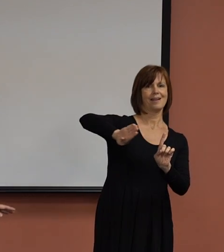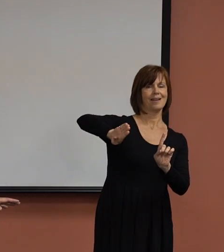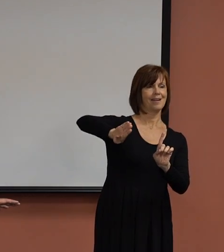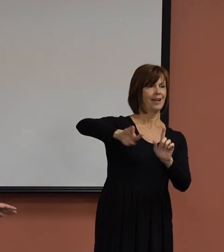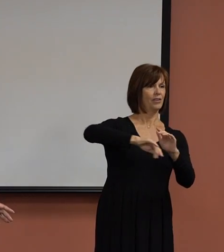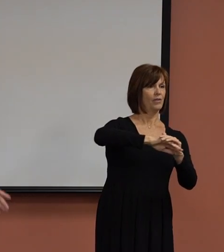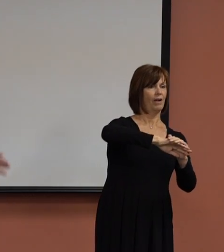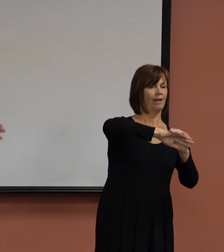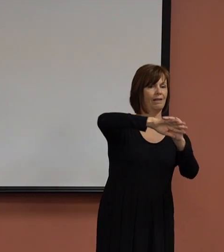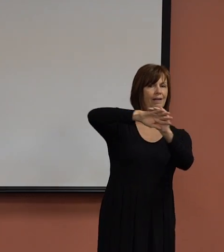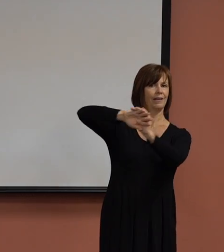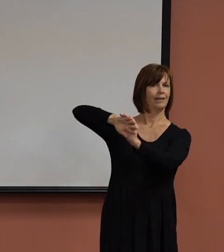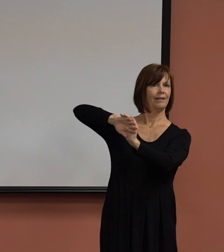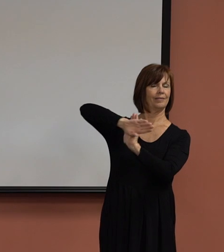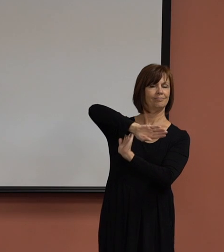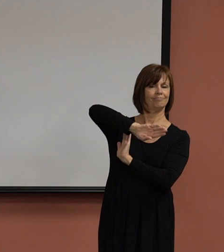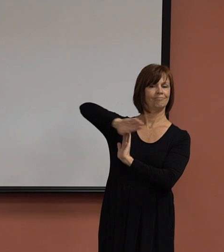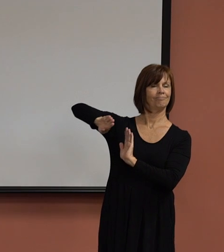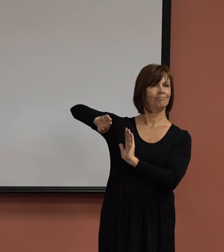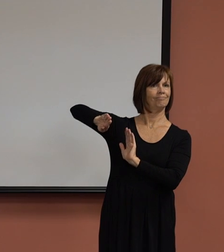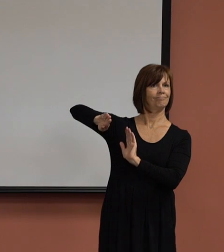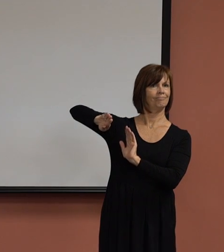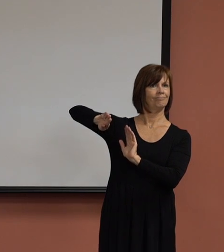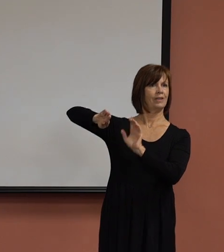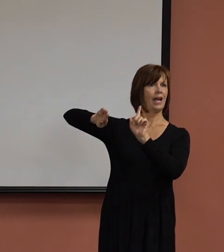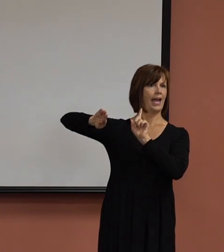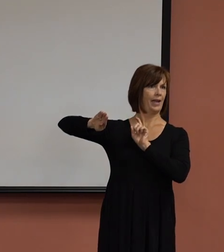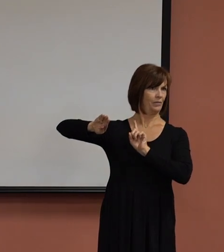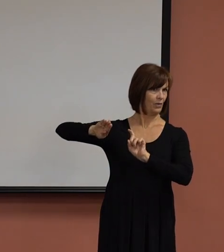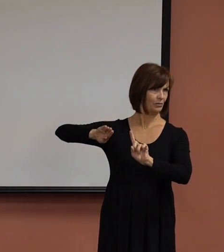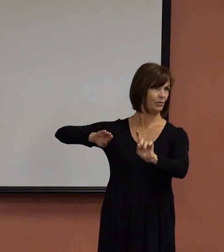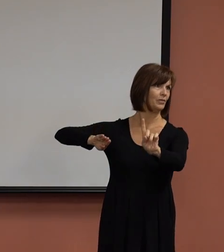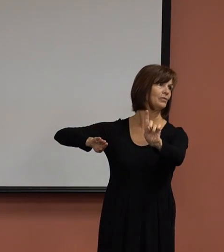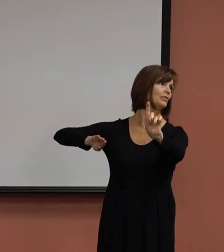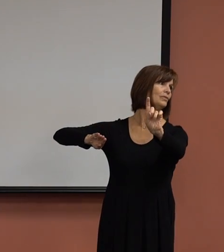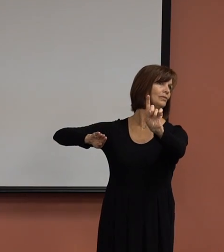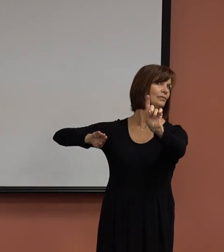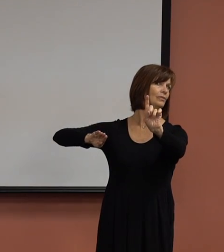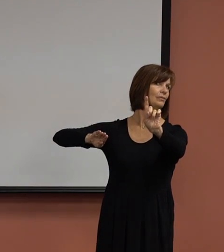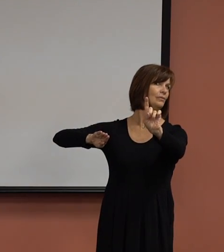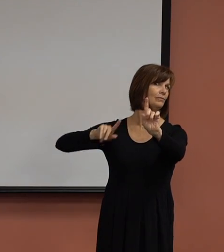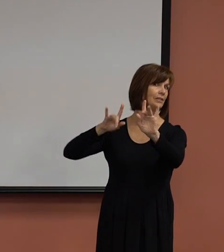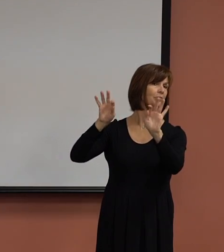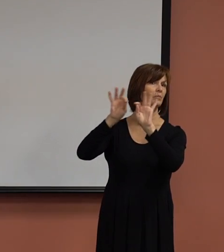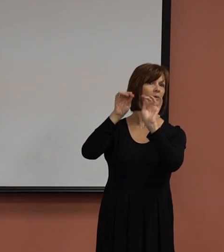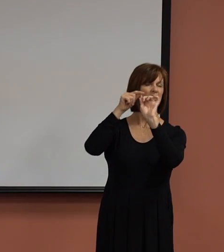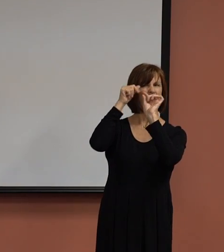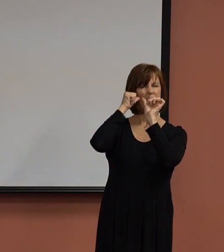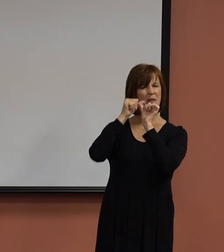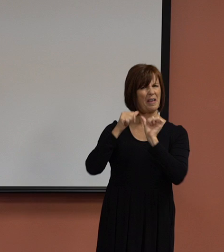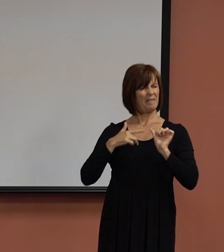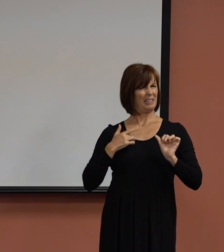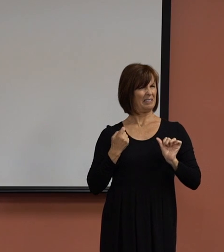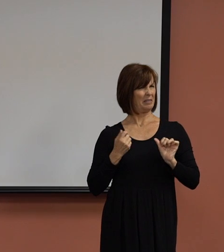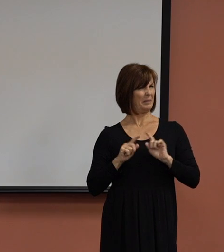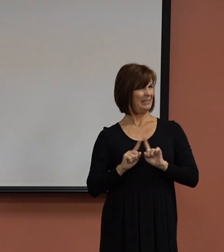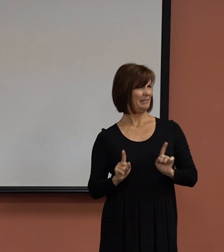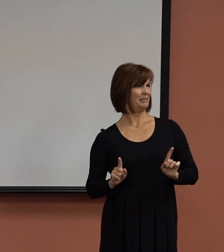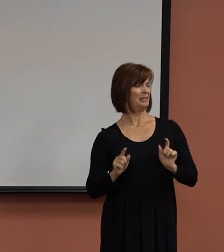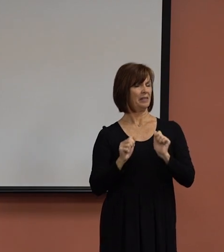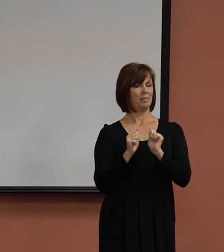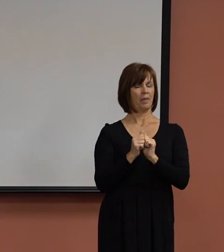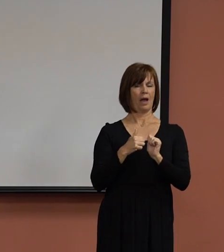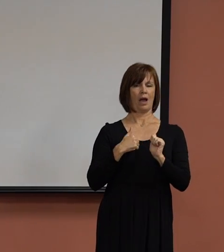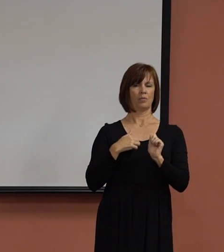easily walk through. And that's a really important thing to remember. And it's a little different, but primarily the same when